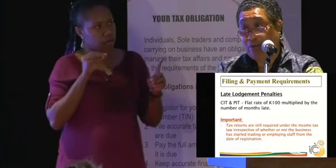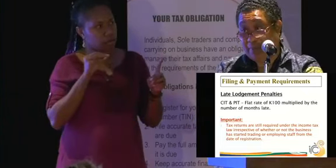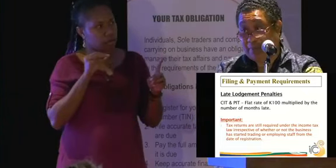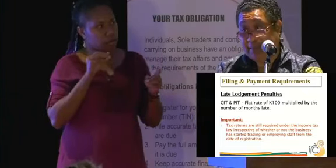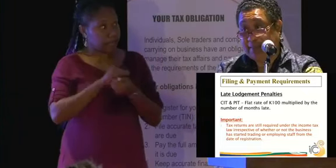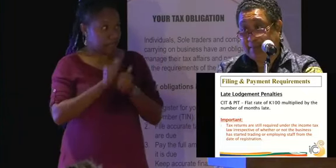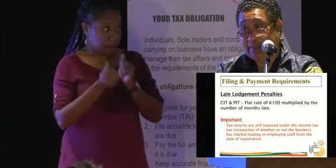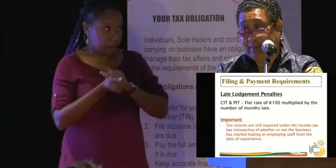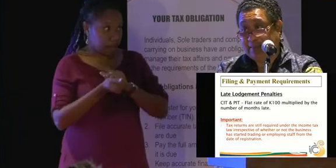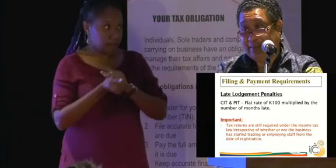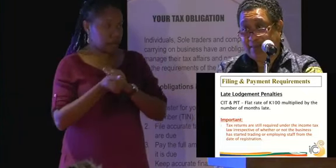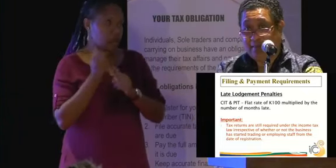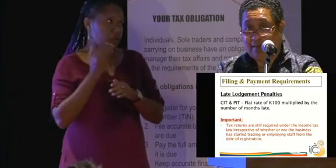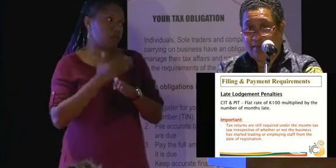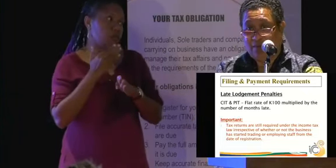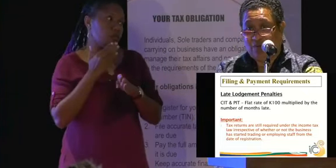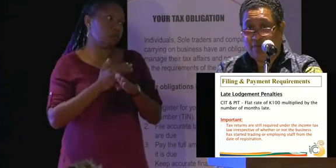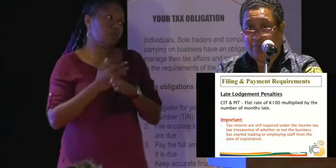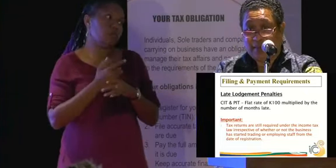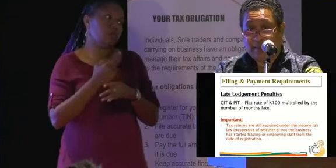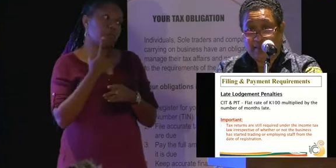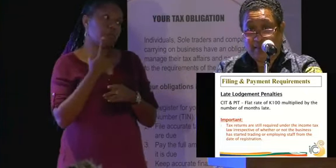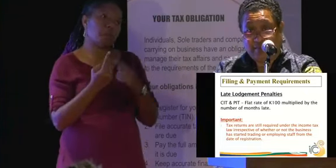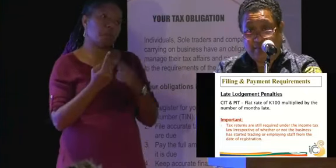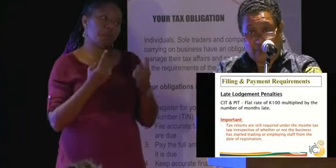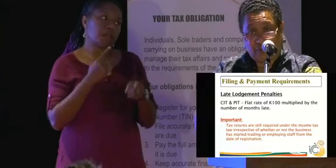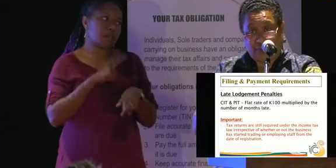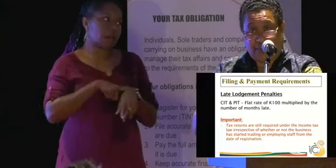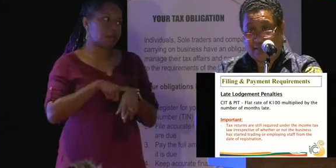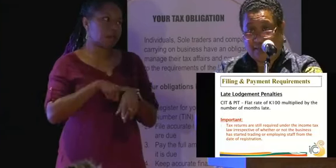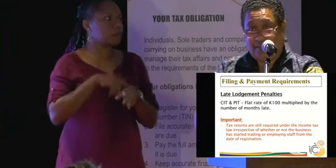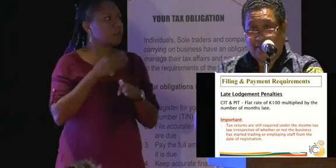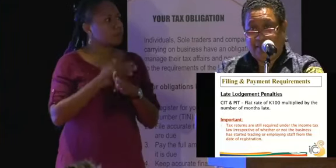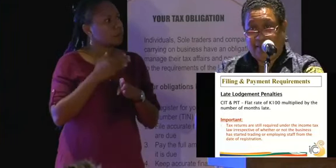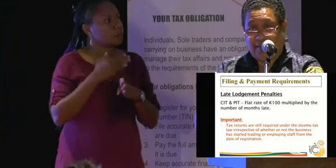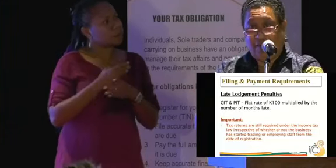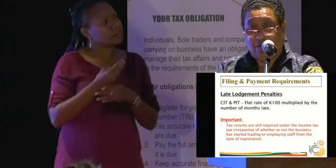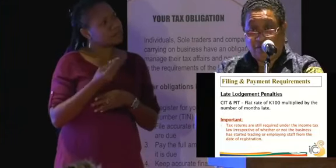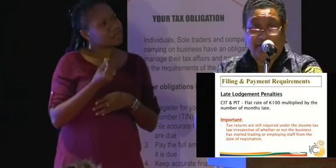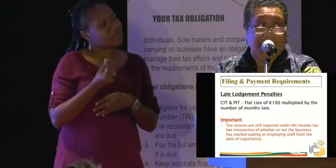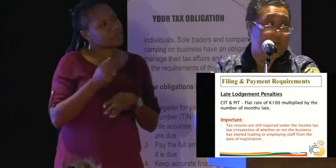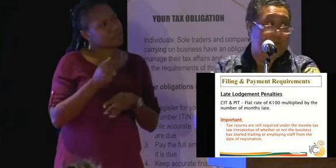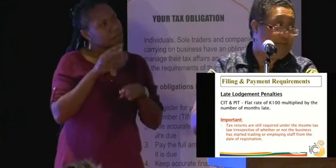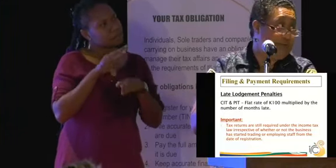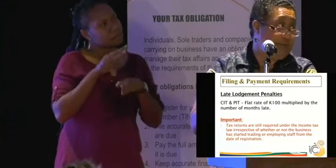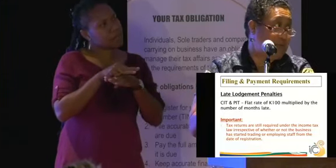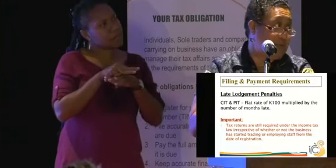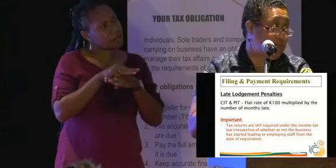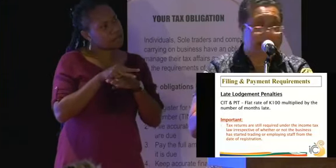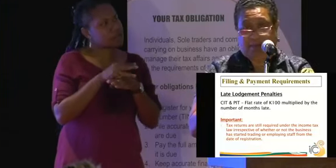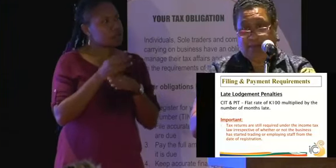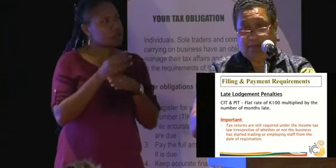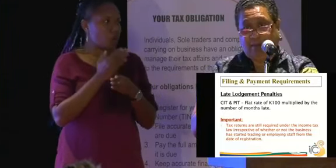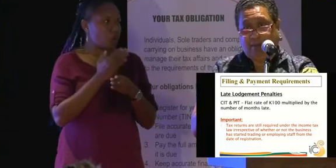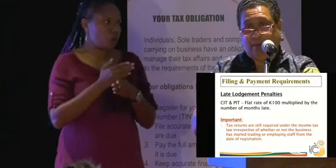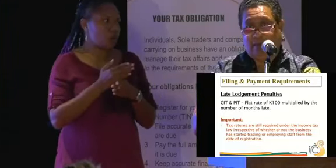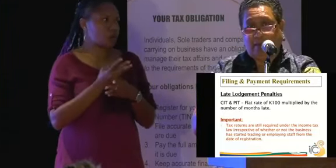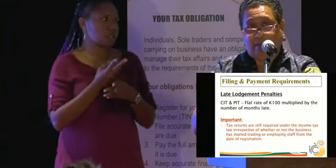ad hoc basis. Some months they have jobs that are contracts that are given to them.